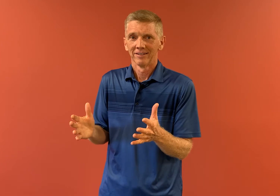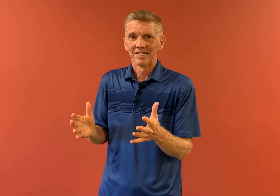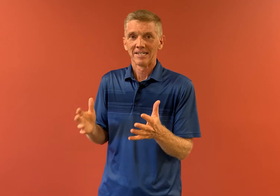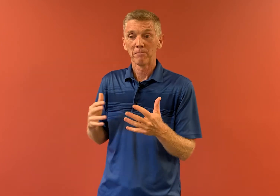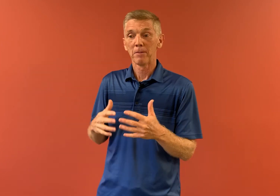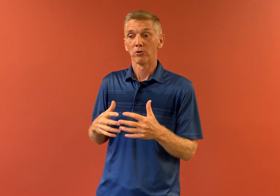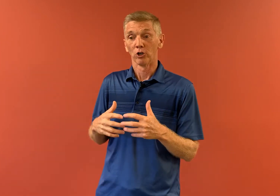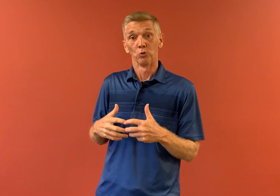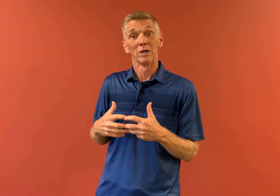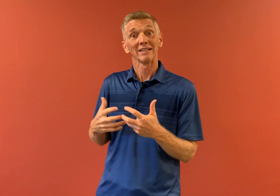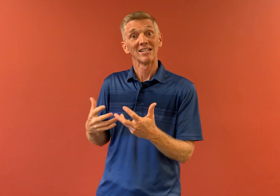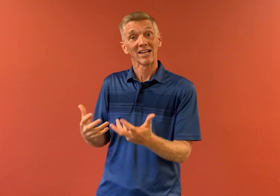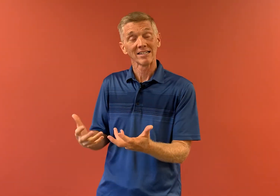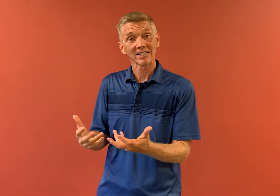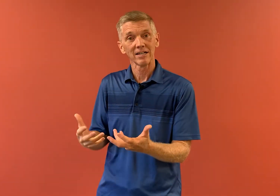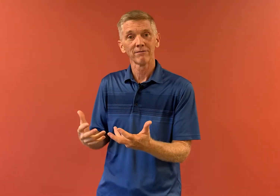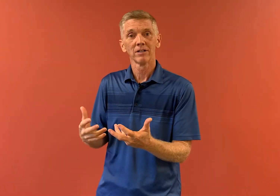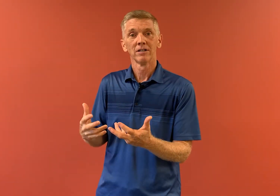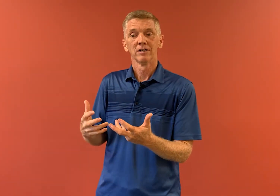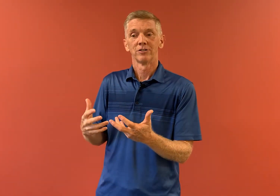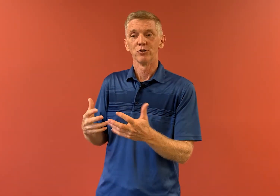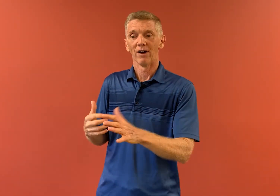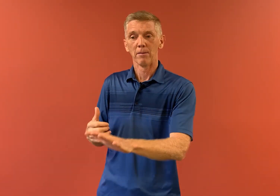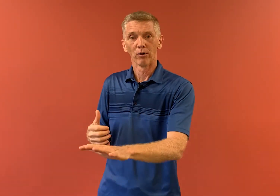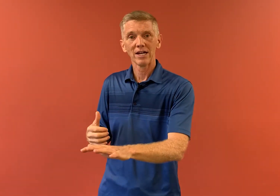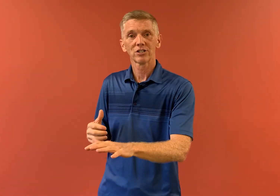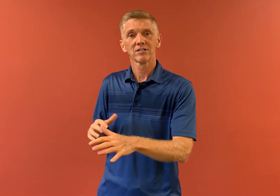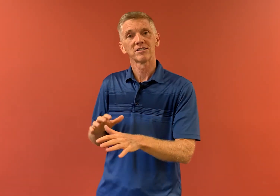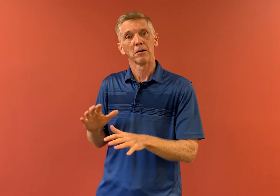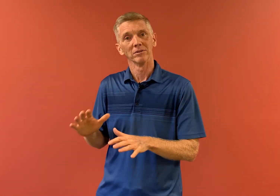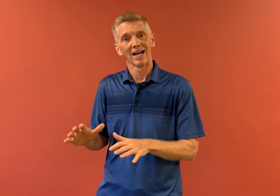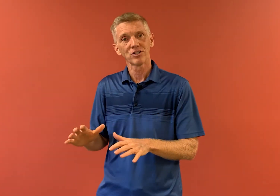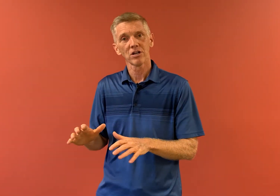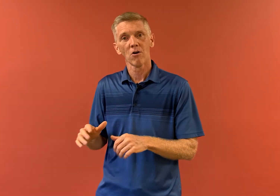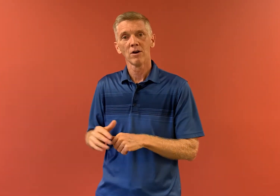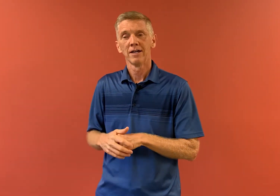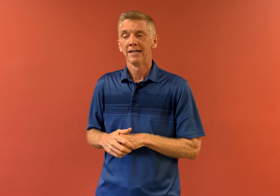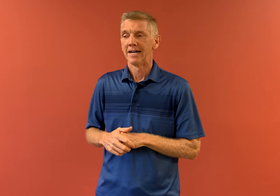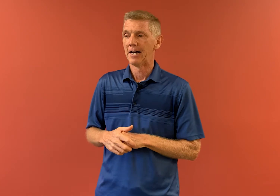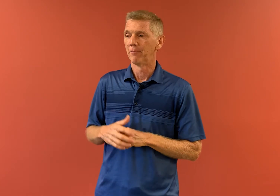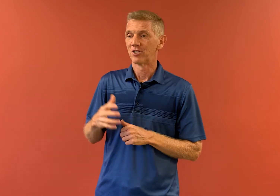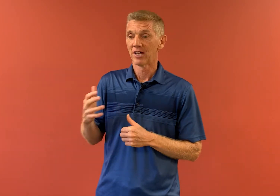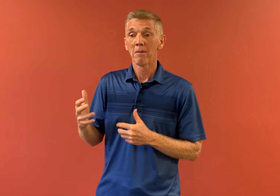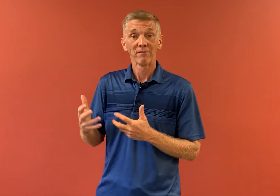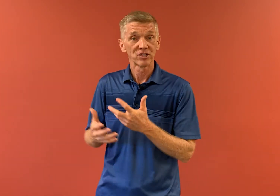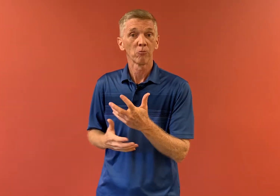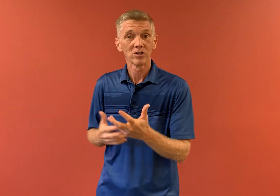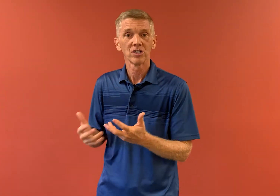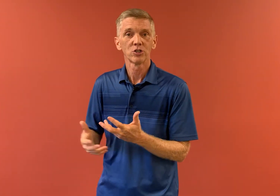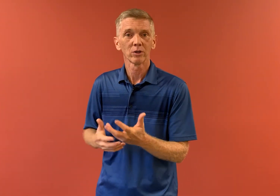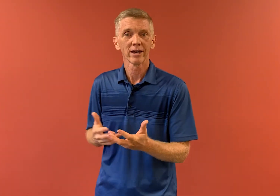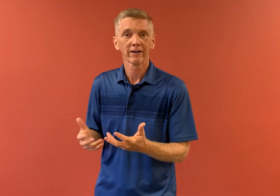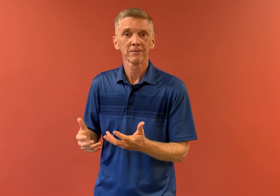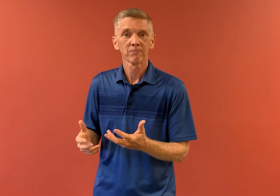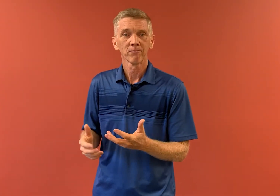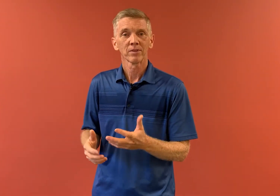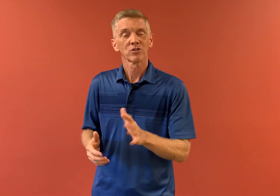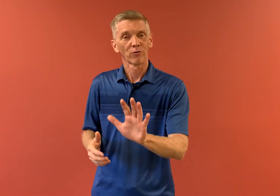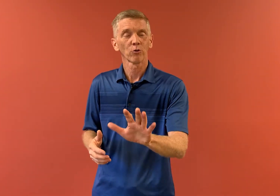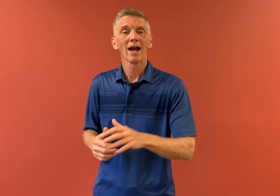Some people are really sensitive to vibration, some less so. Some have some residual hearing. So for right